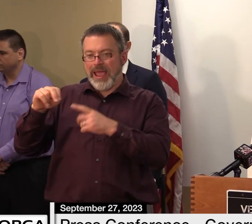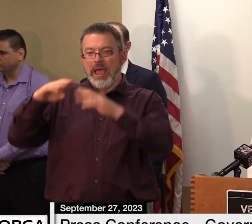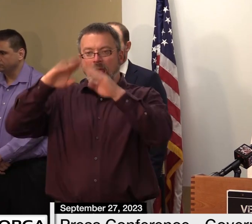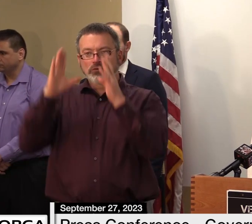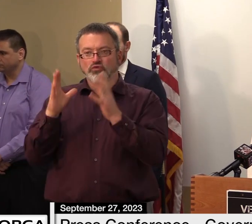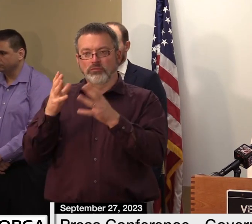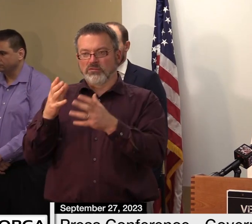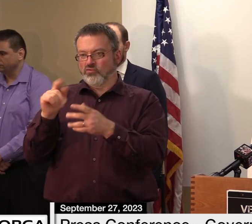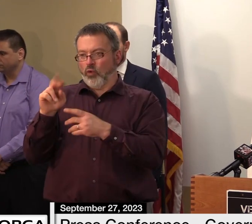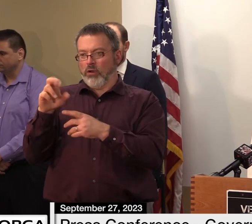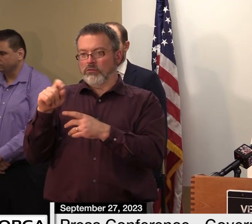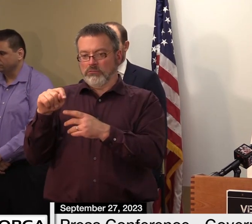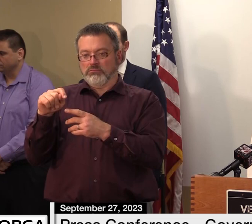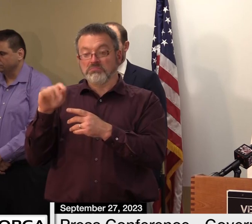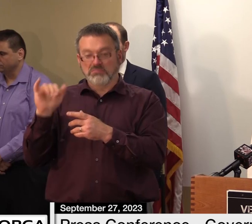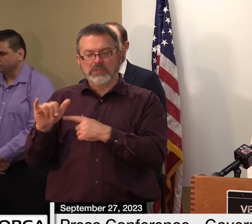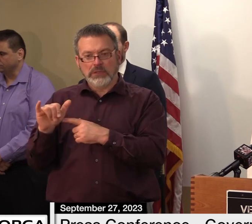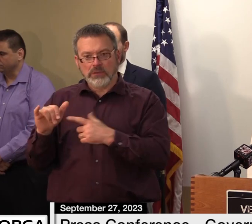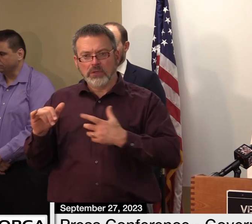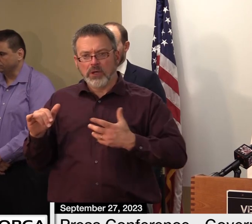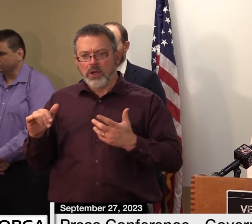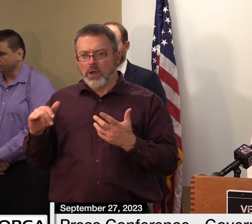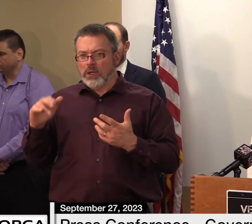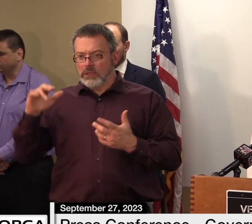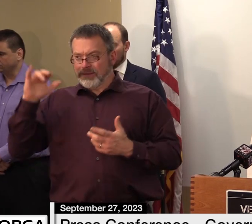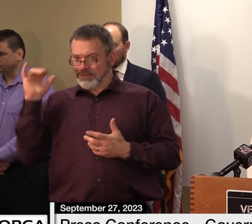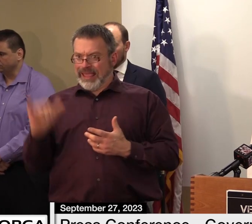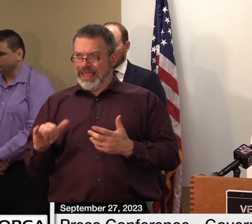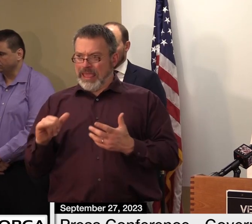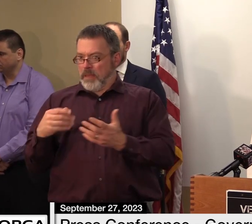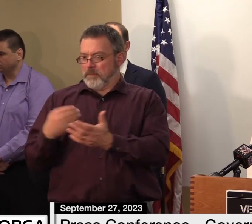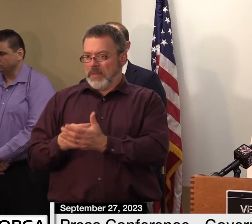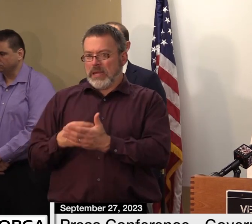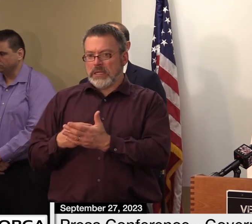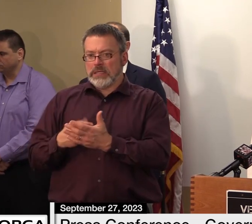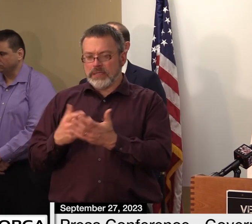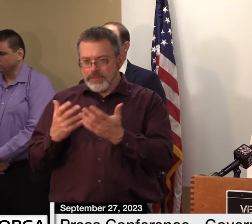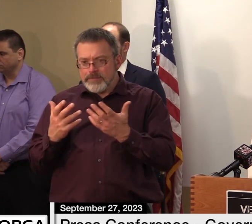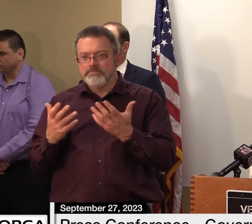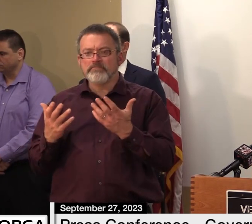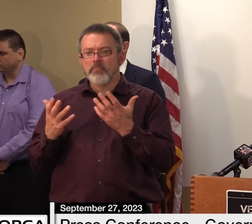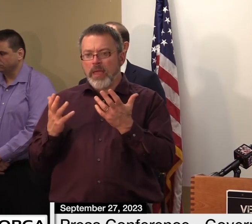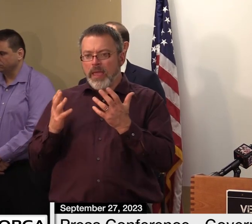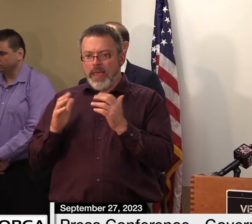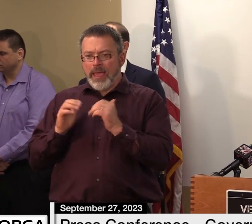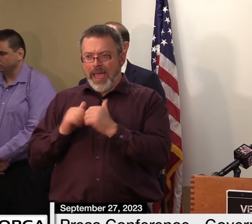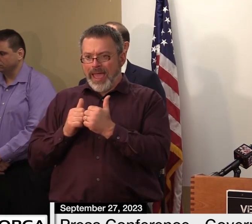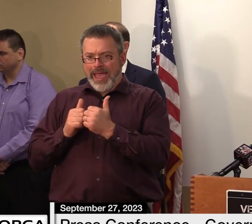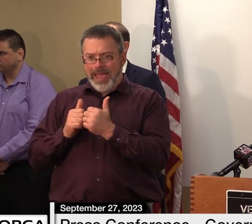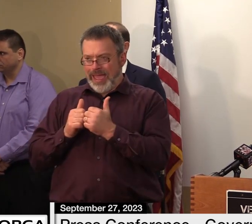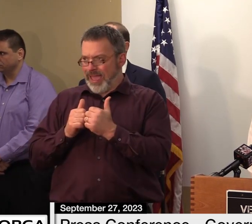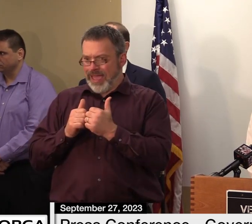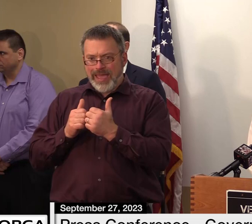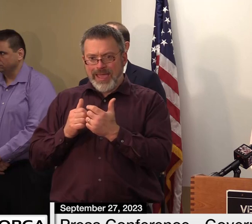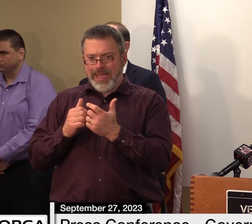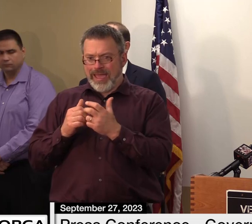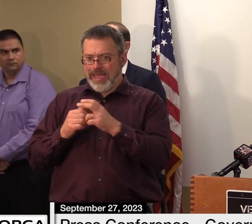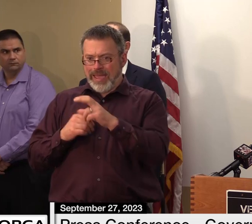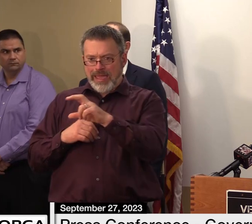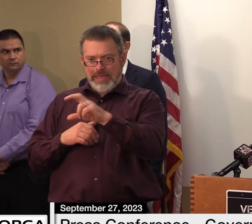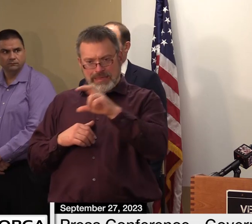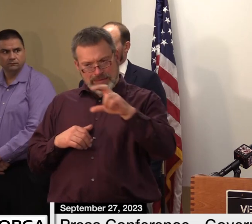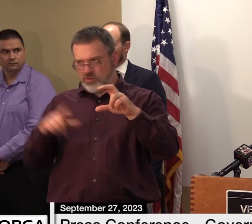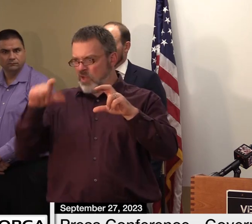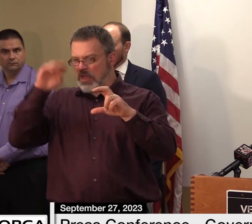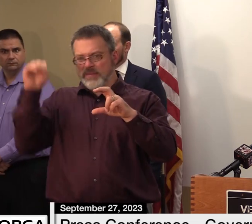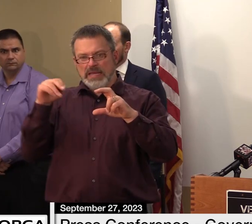to rethink how they might want to allocate other resources in the state. If they got such a large infusion, has